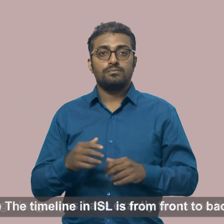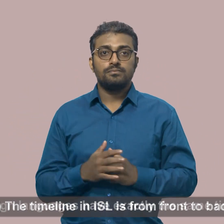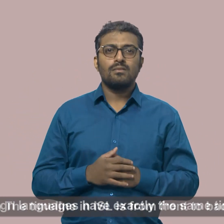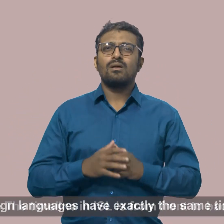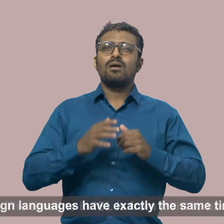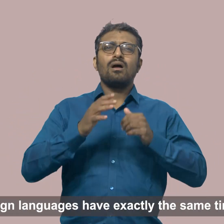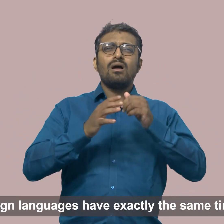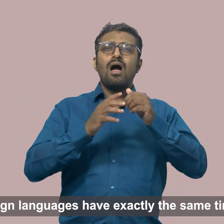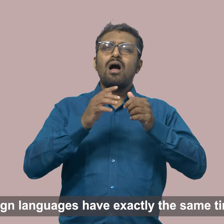true.